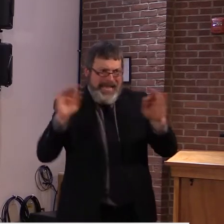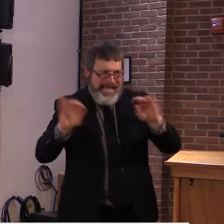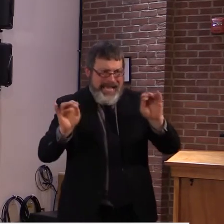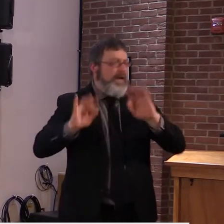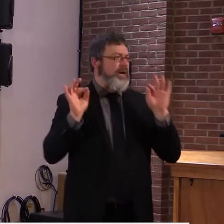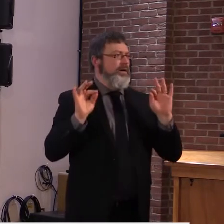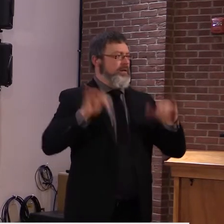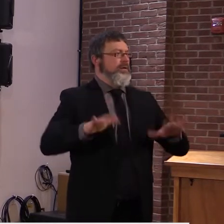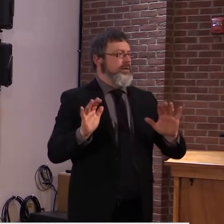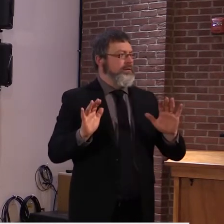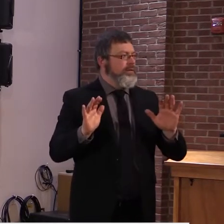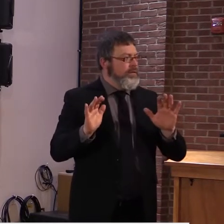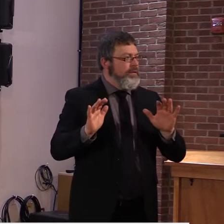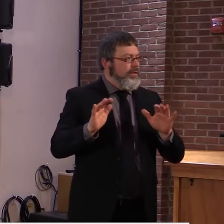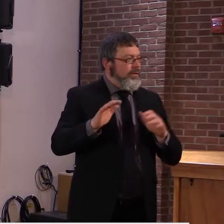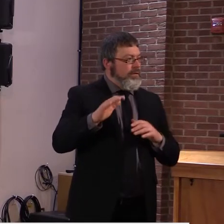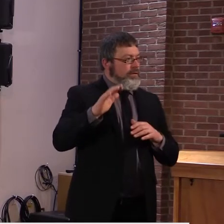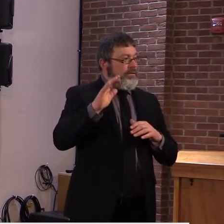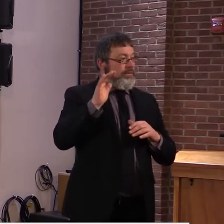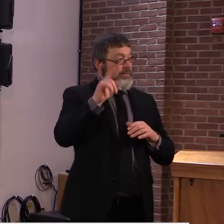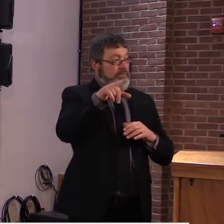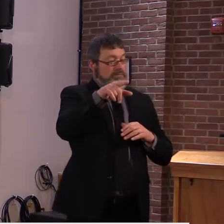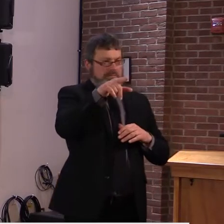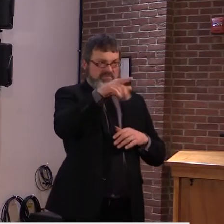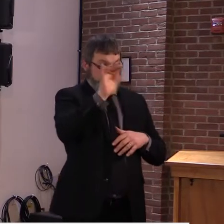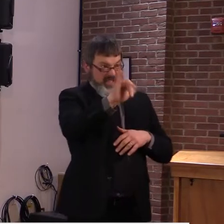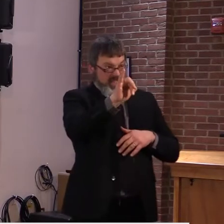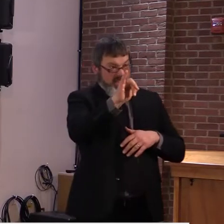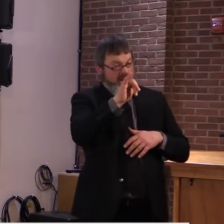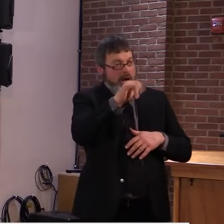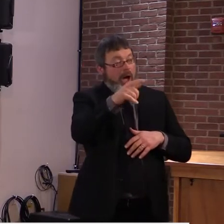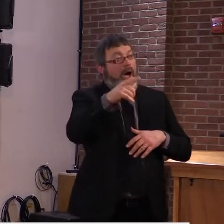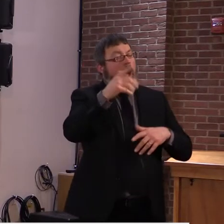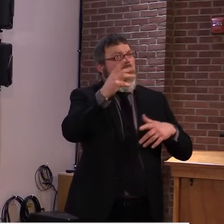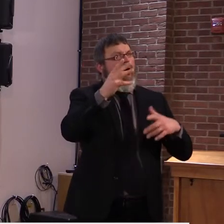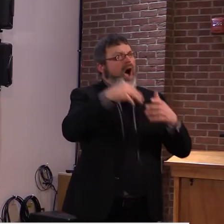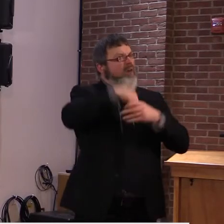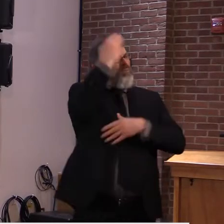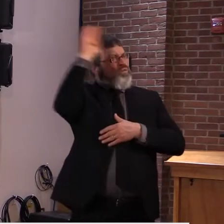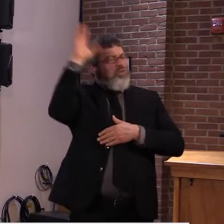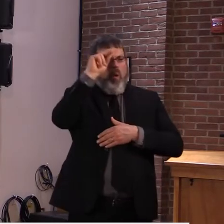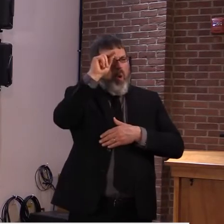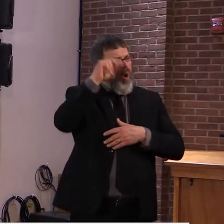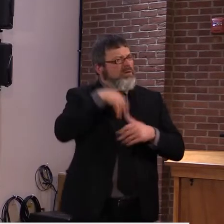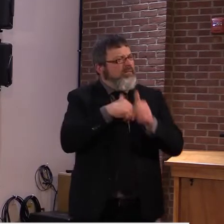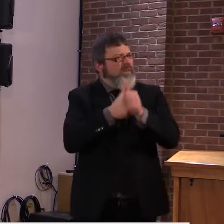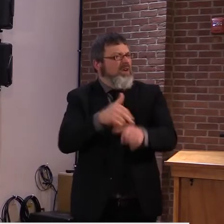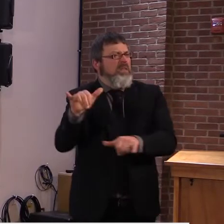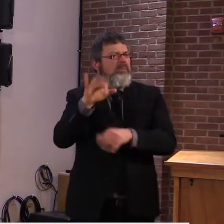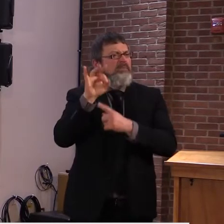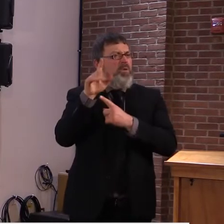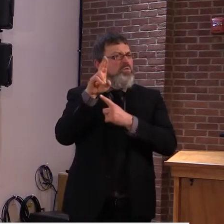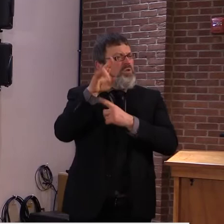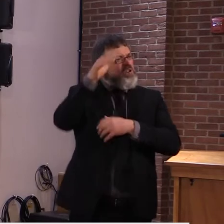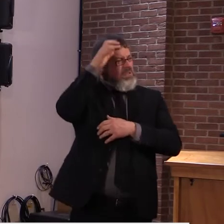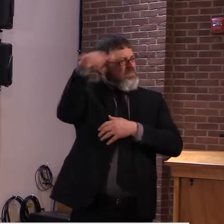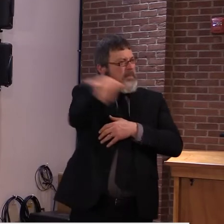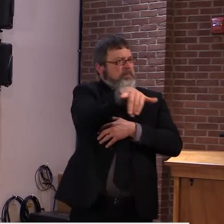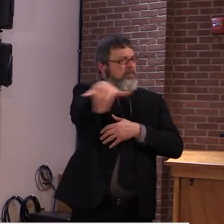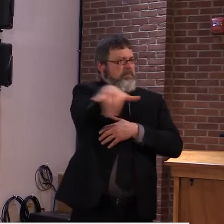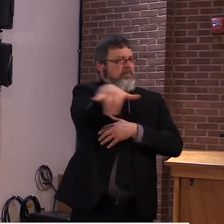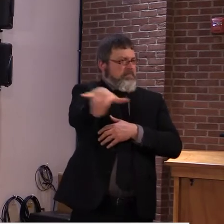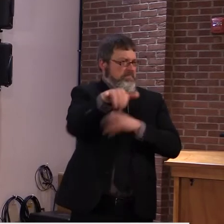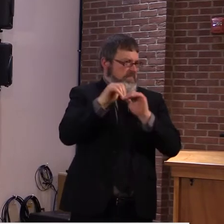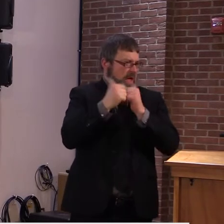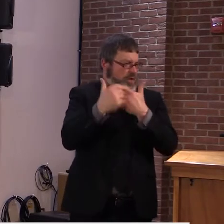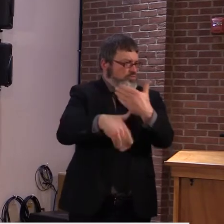achieved record, you know, numbers so far, because our medical community has joined with us and partnered with us in